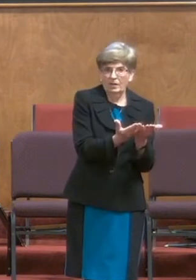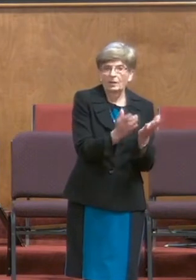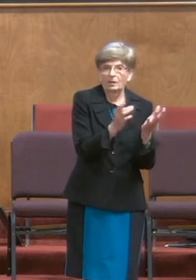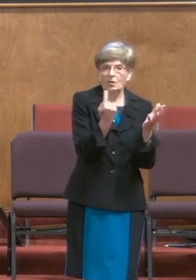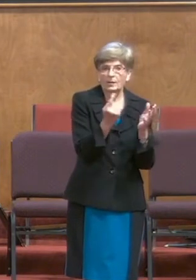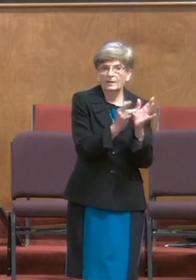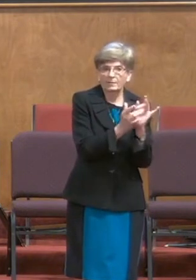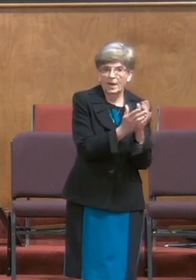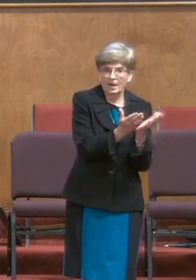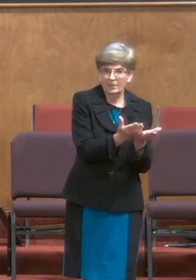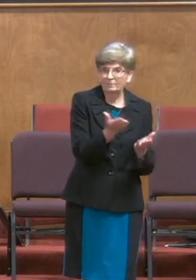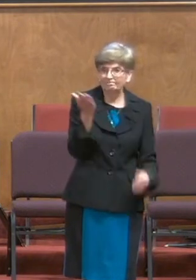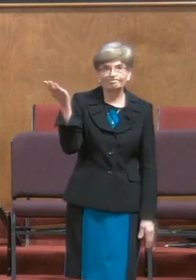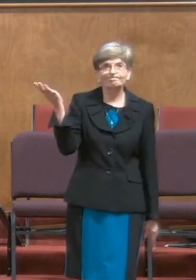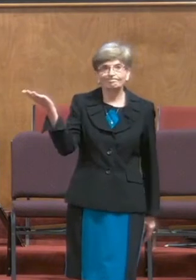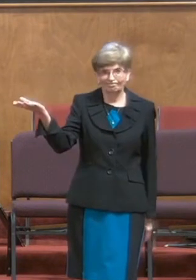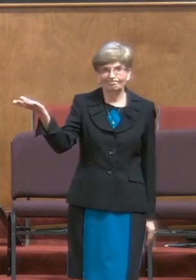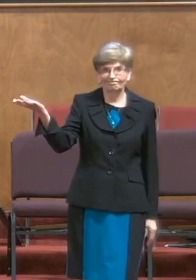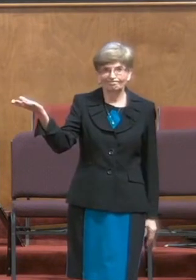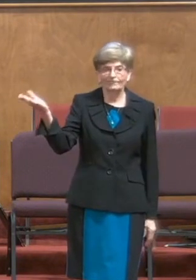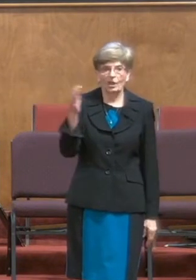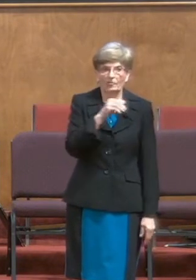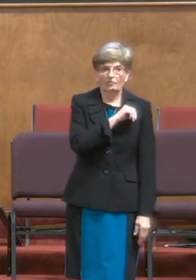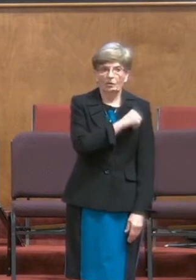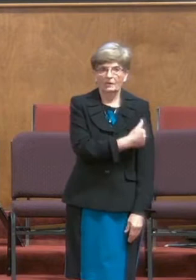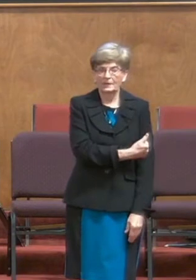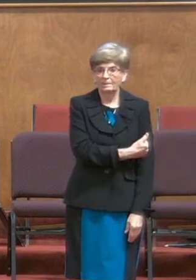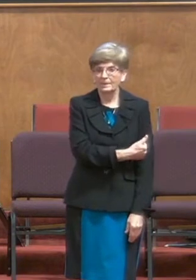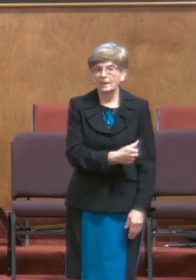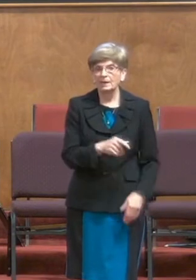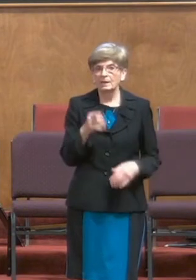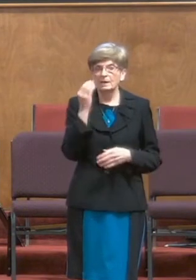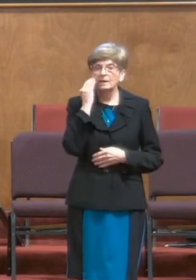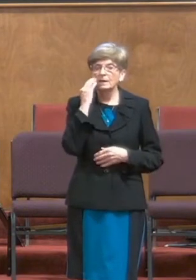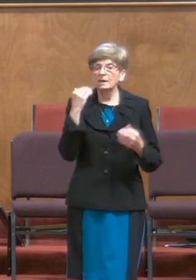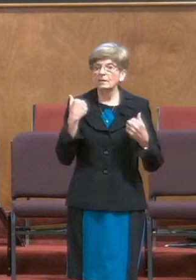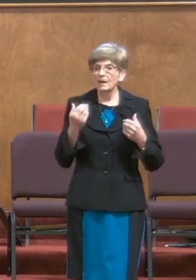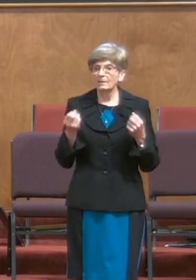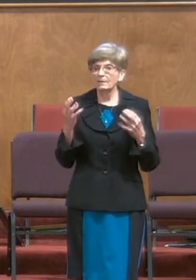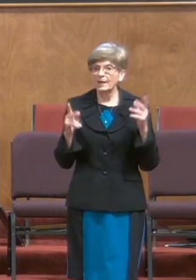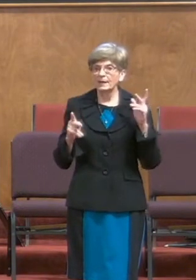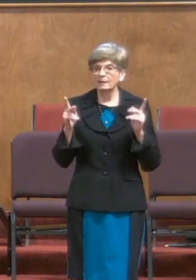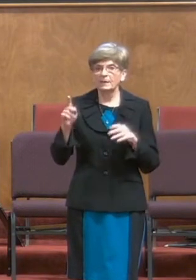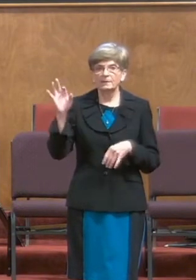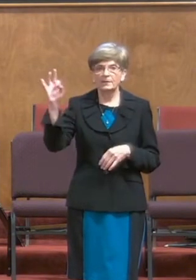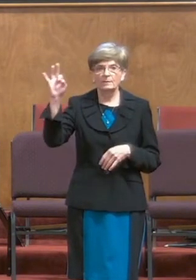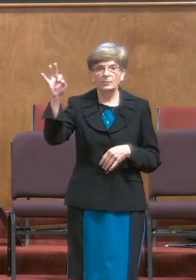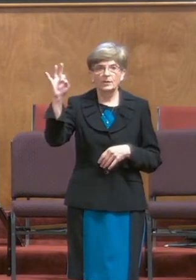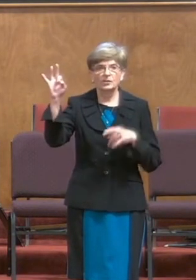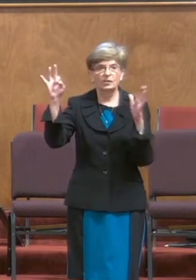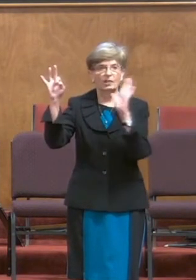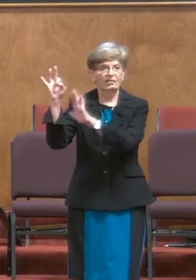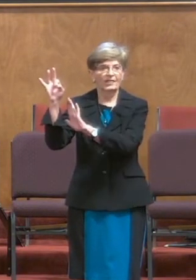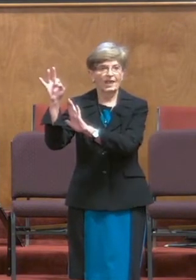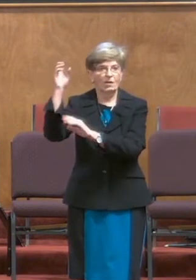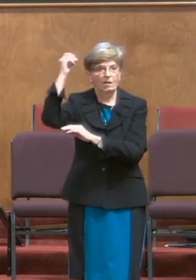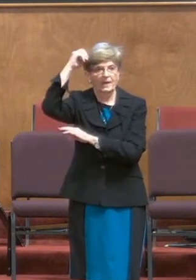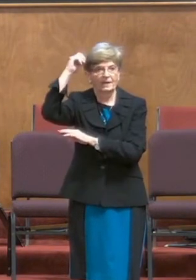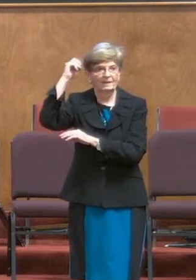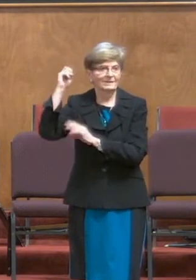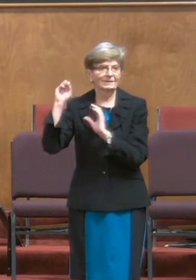And this is our authority. Did you know that we've got a lot of people that preach their opinions? We don't need any more opinions, do